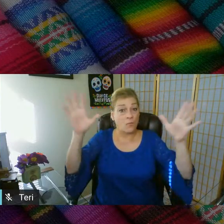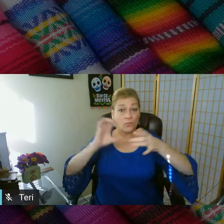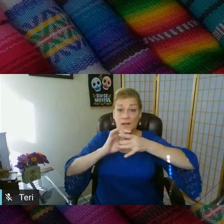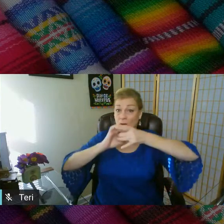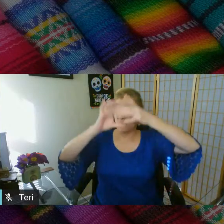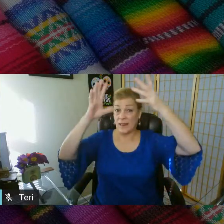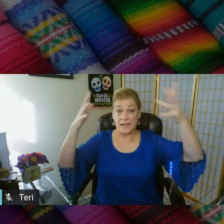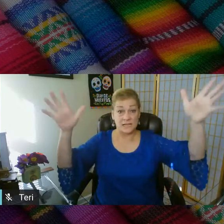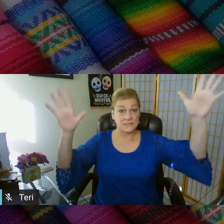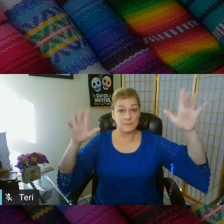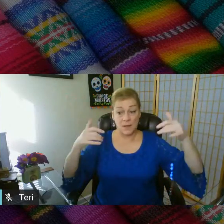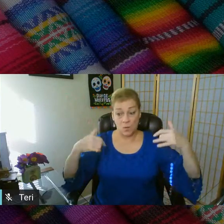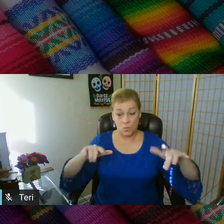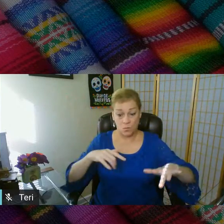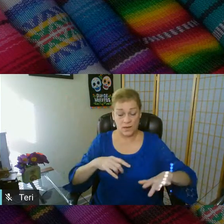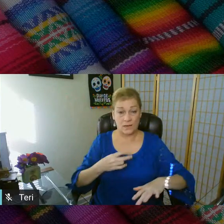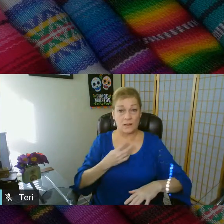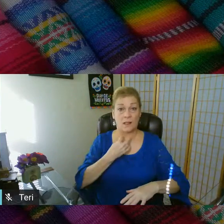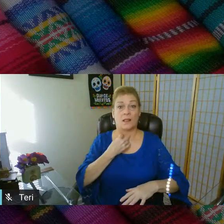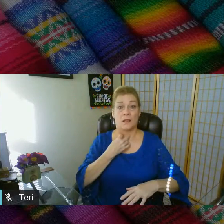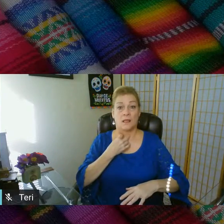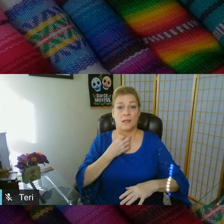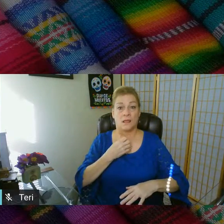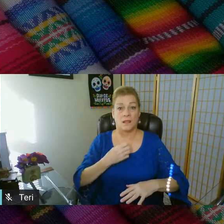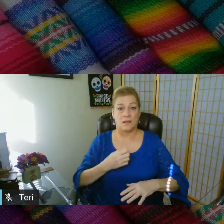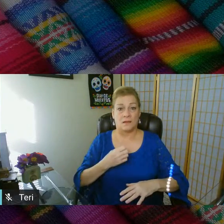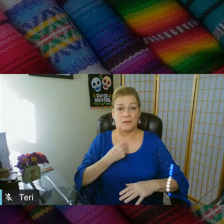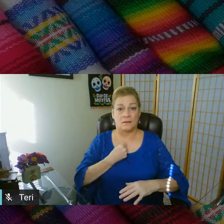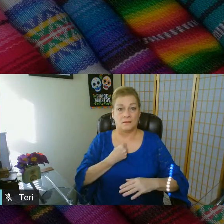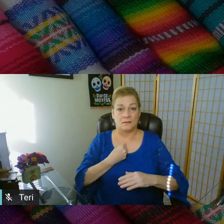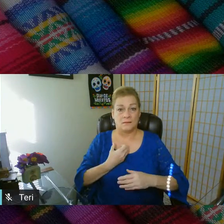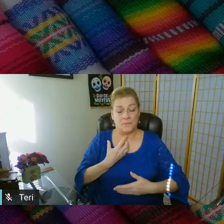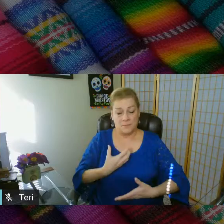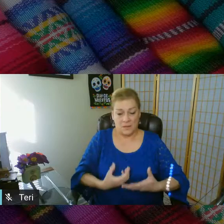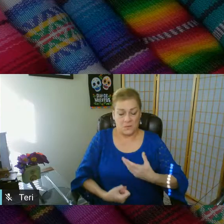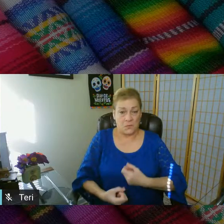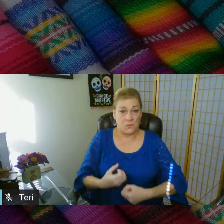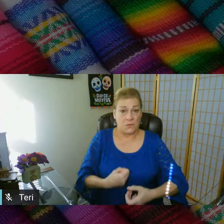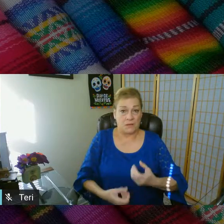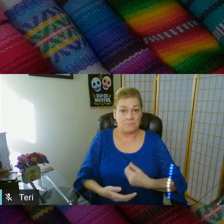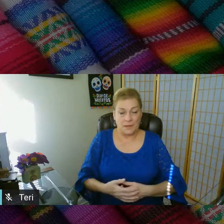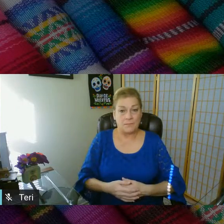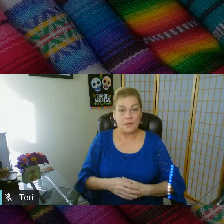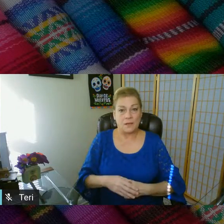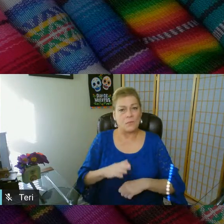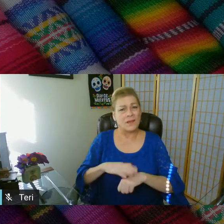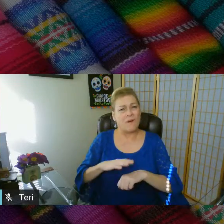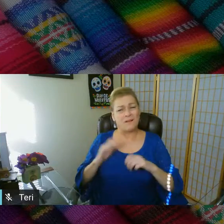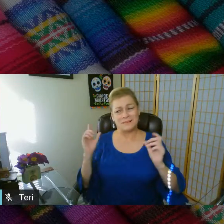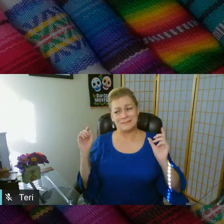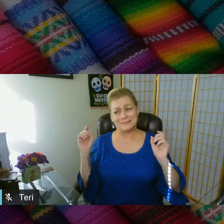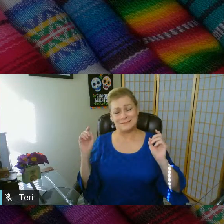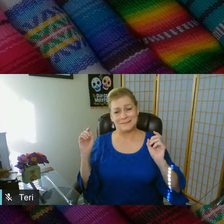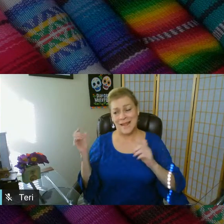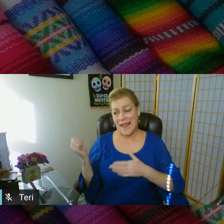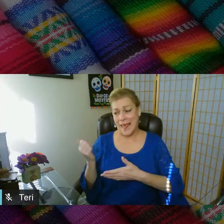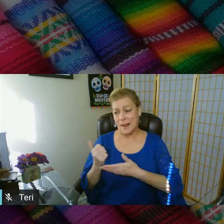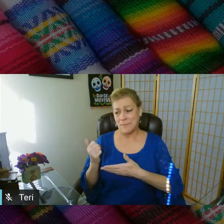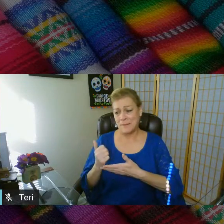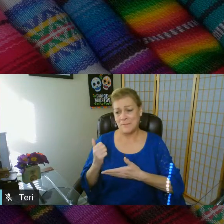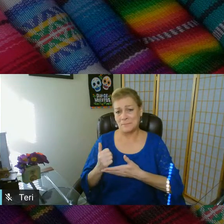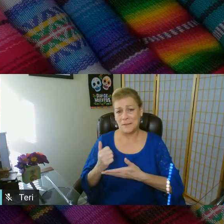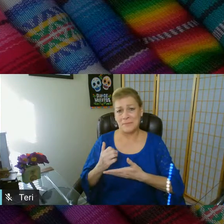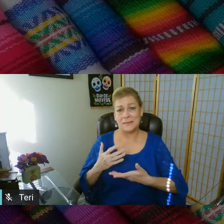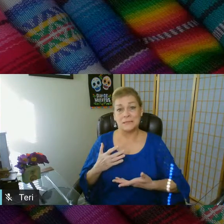We call them knowing that they are invested in our success by the virtue of having lived their own